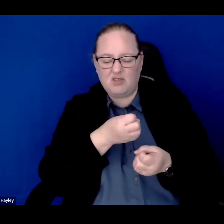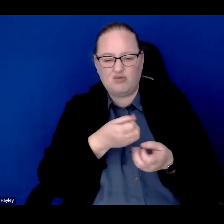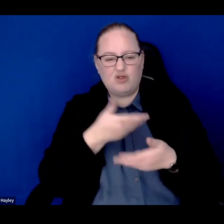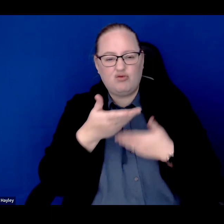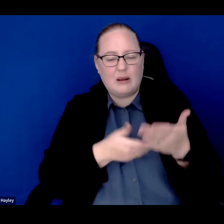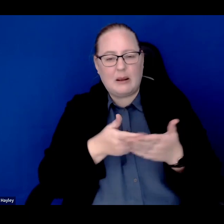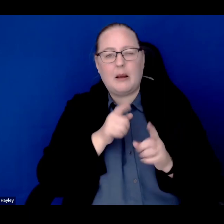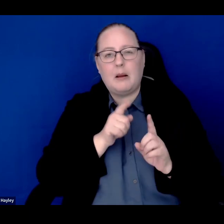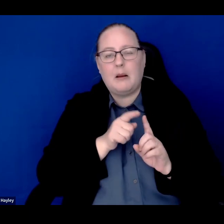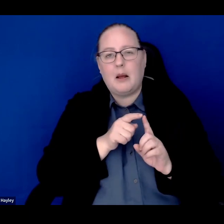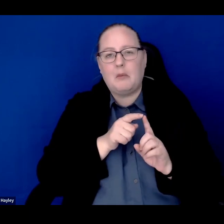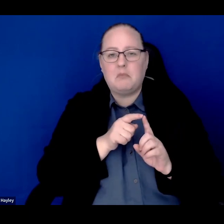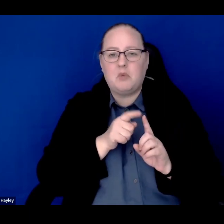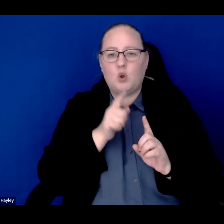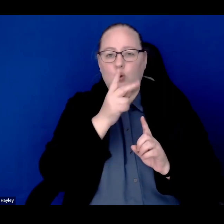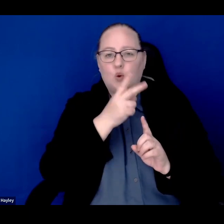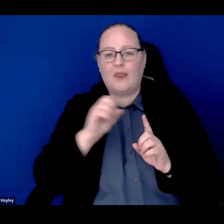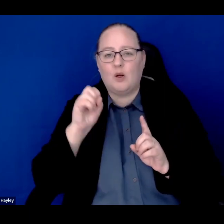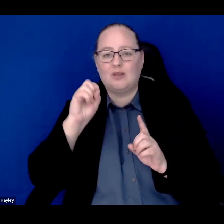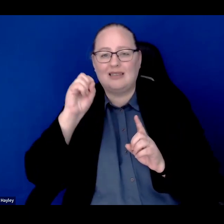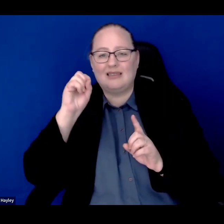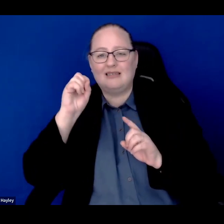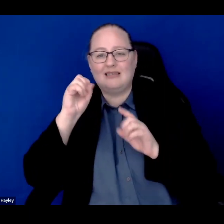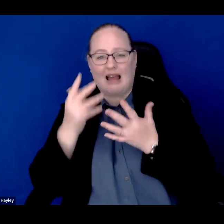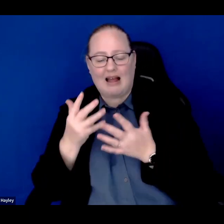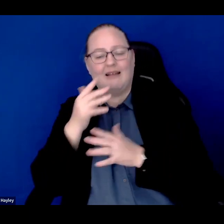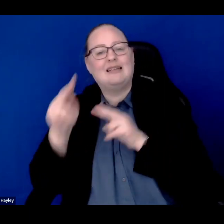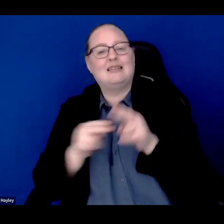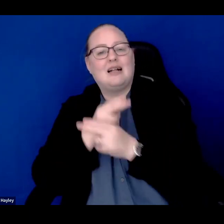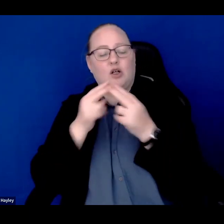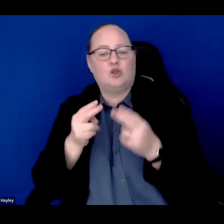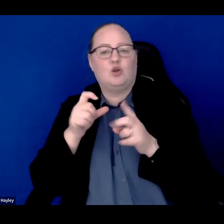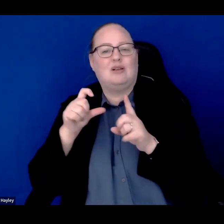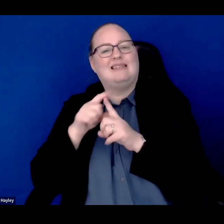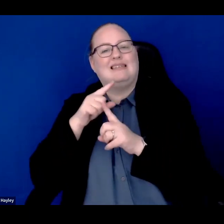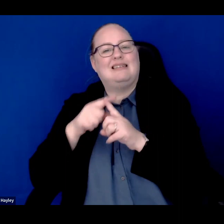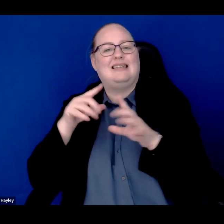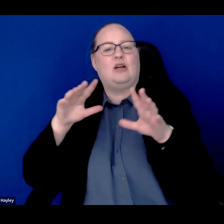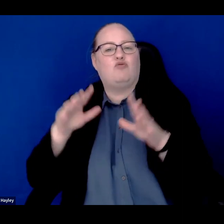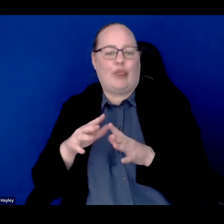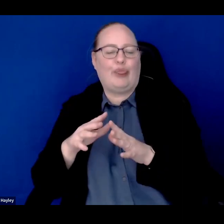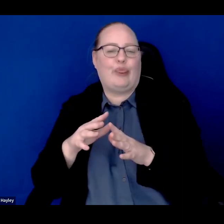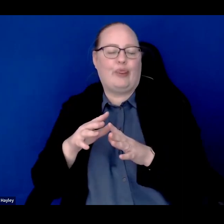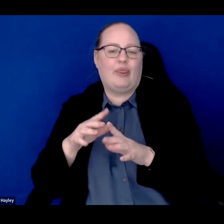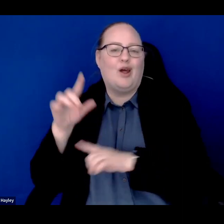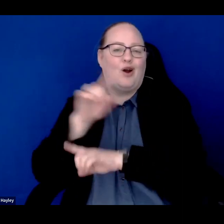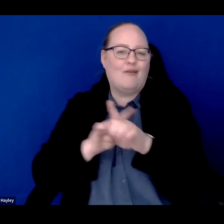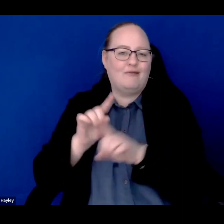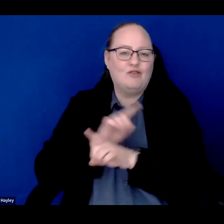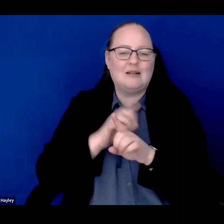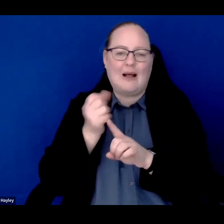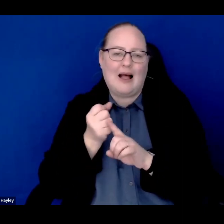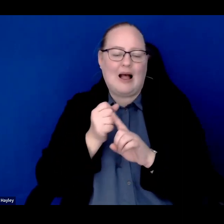the 2010 International Degrowth Conference, where back then there was, little conceptual fights between